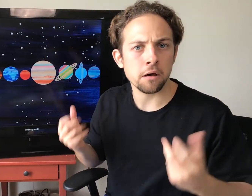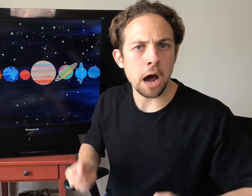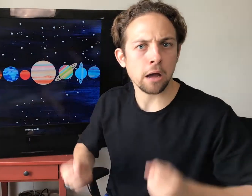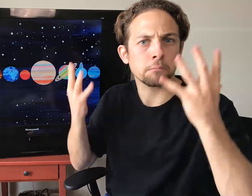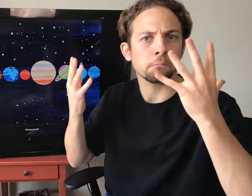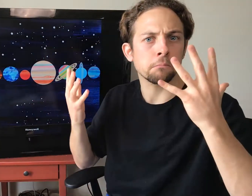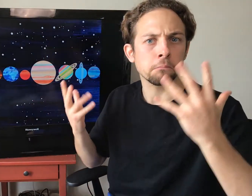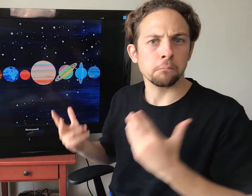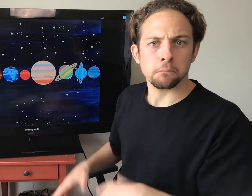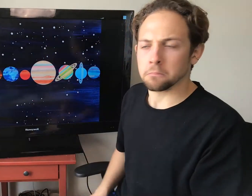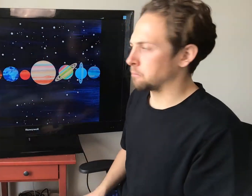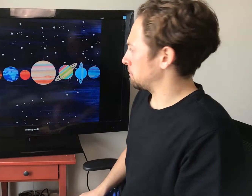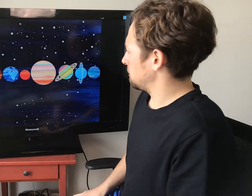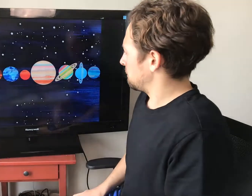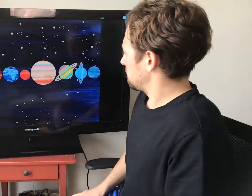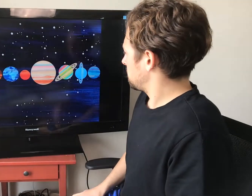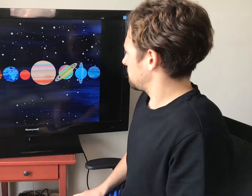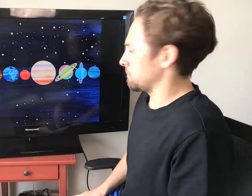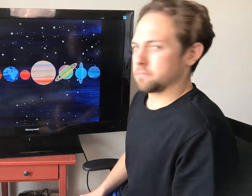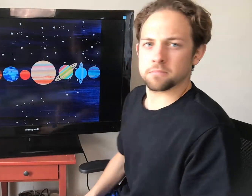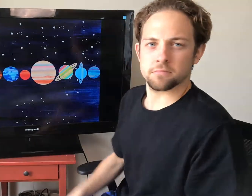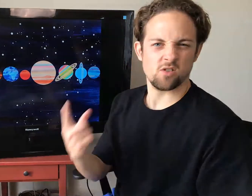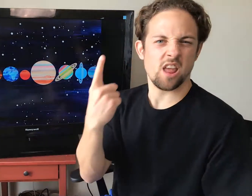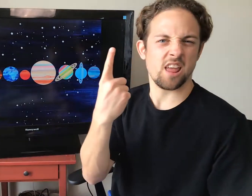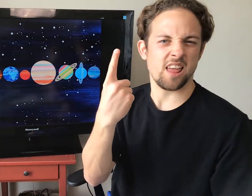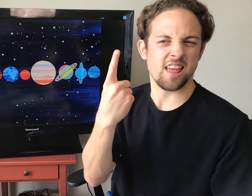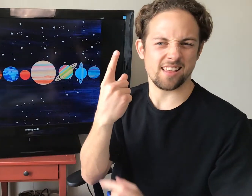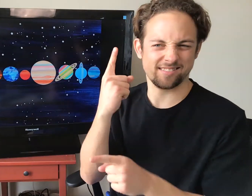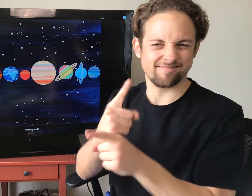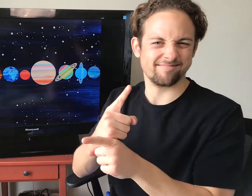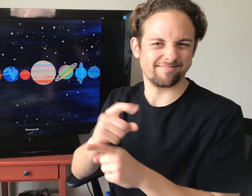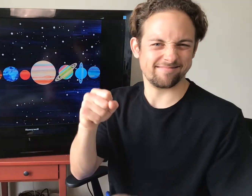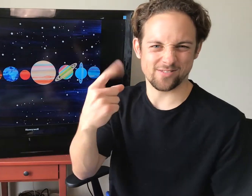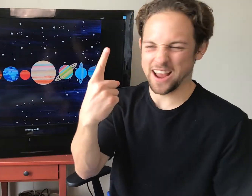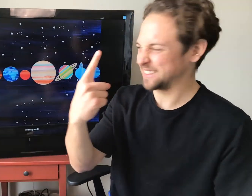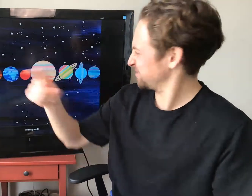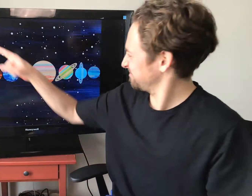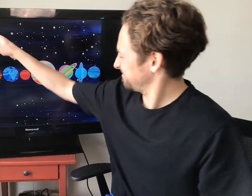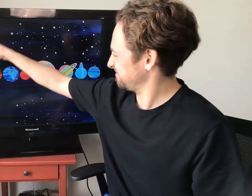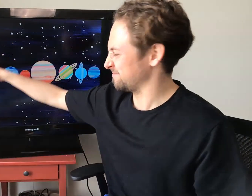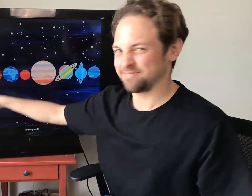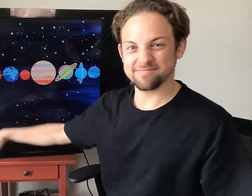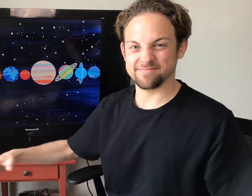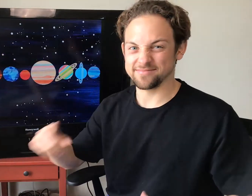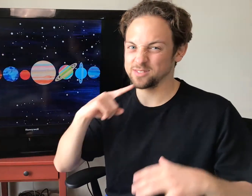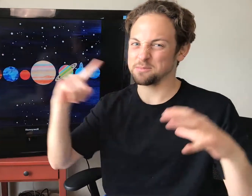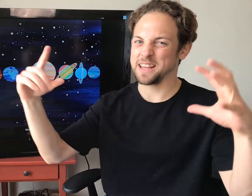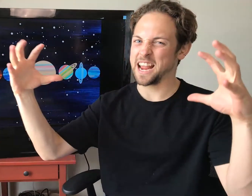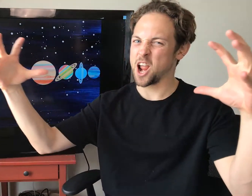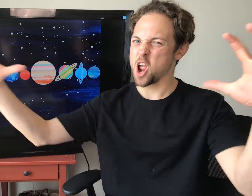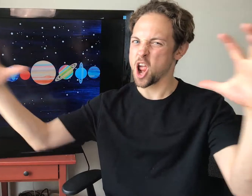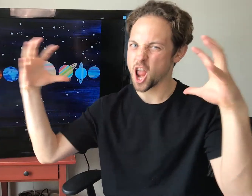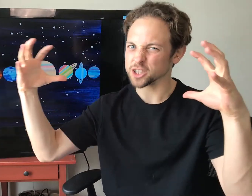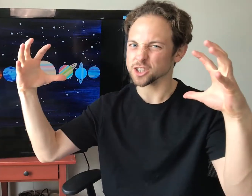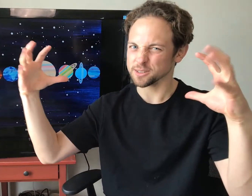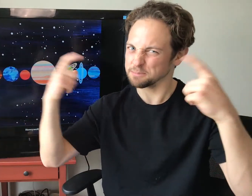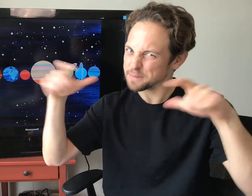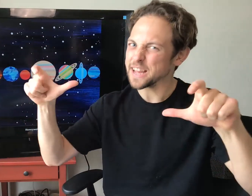Our solar system. Do you know how many suns are in our solar system? One sun. This